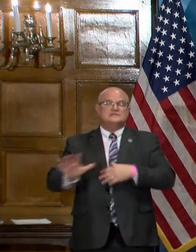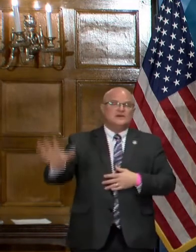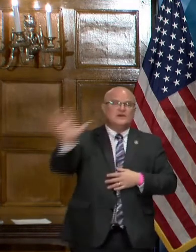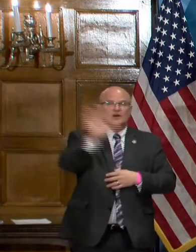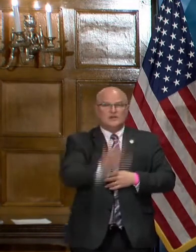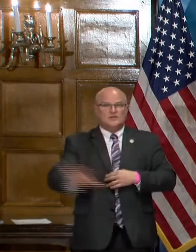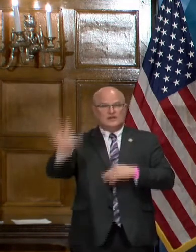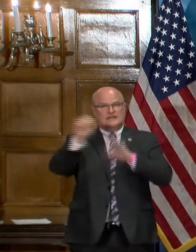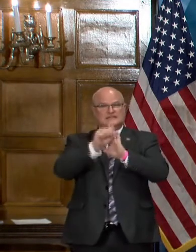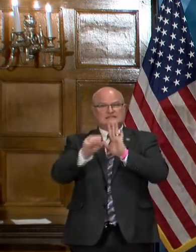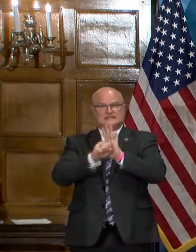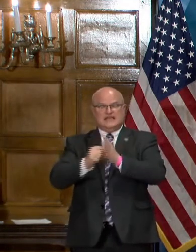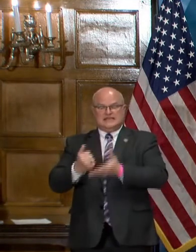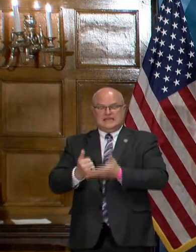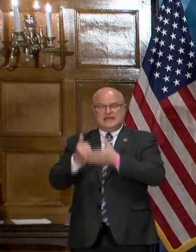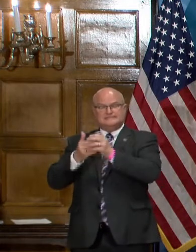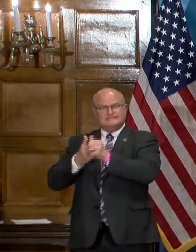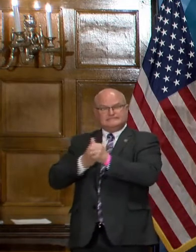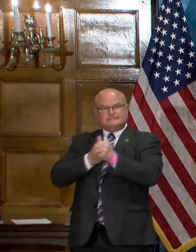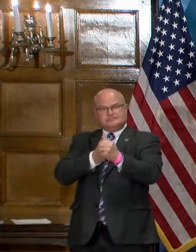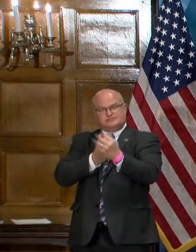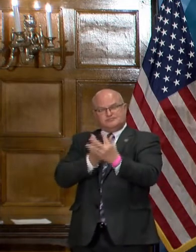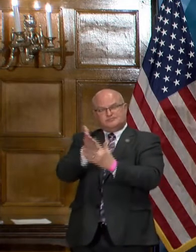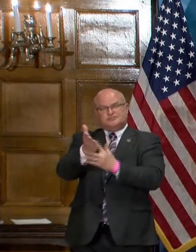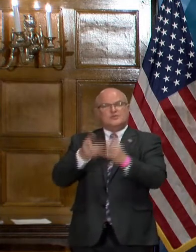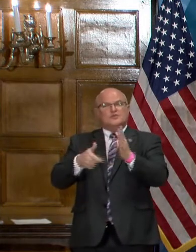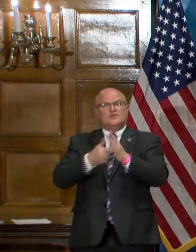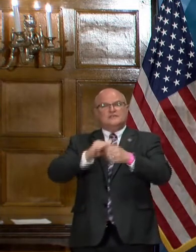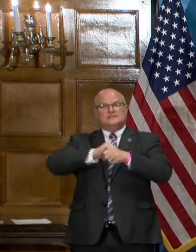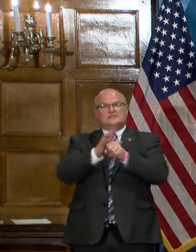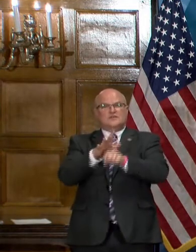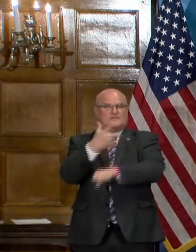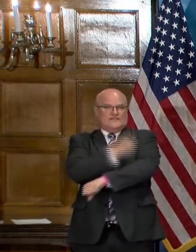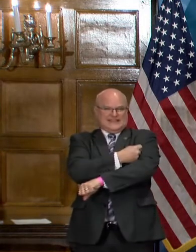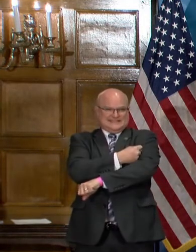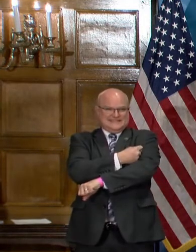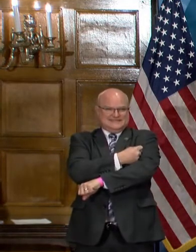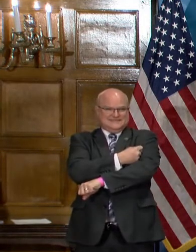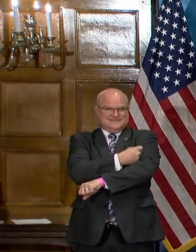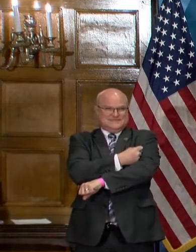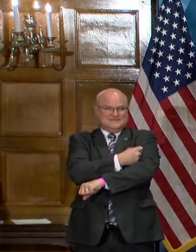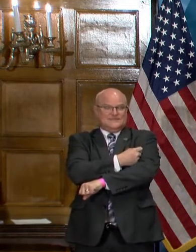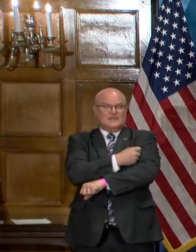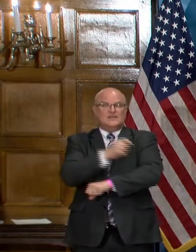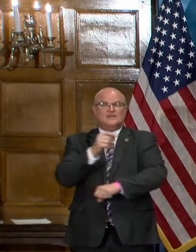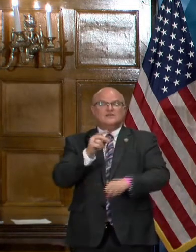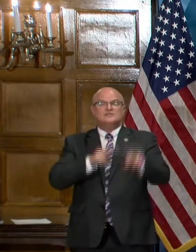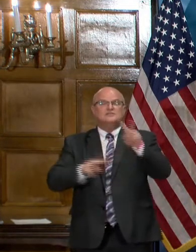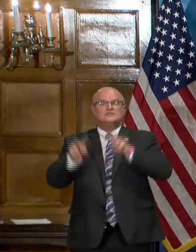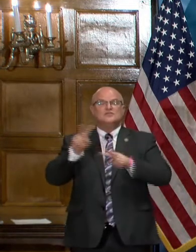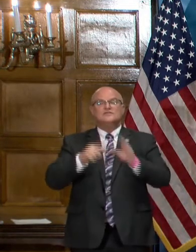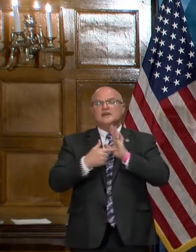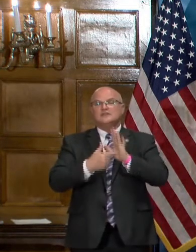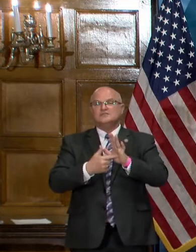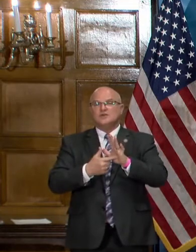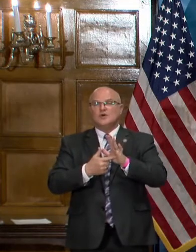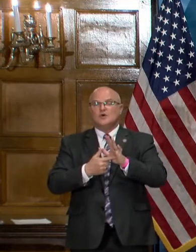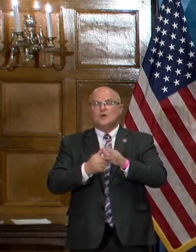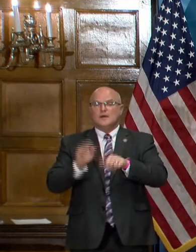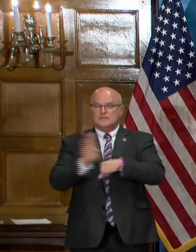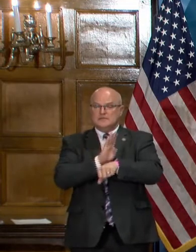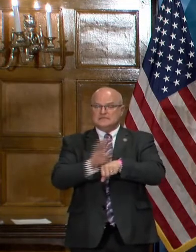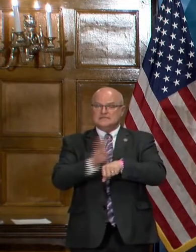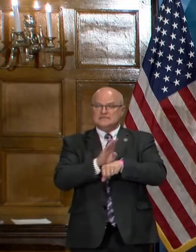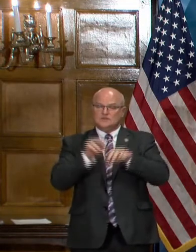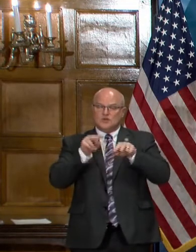state and help guide them through the rollout of the COVID-19 vaccine. Surveys show that employees are increasingly looking to